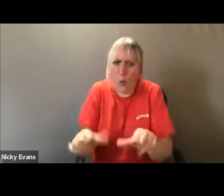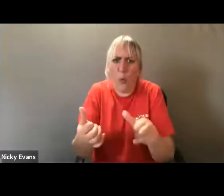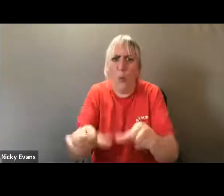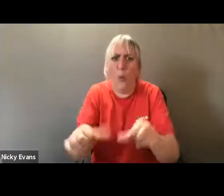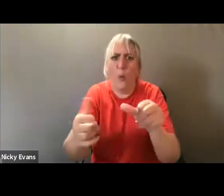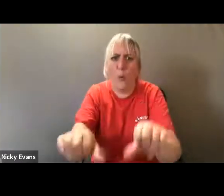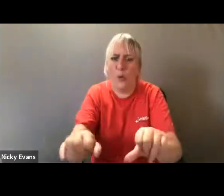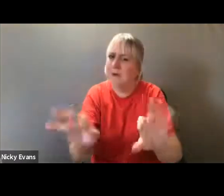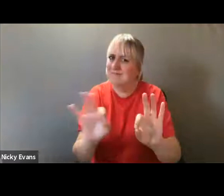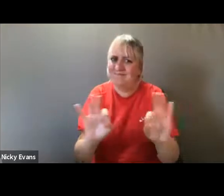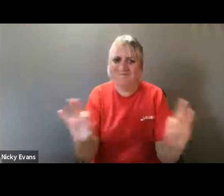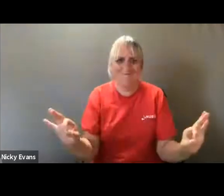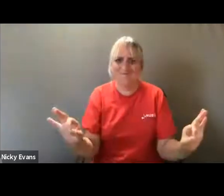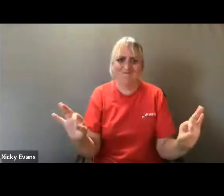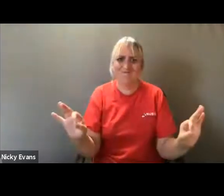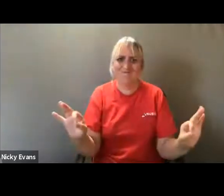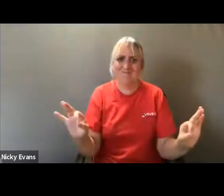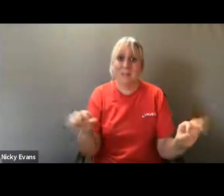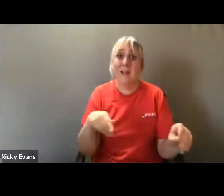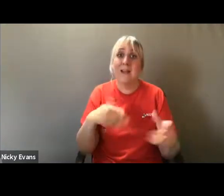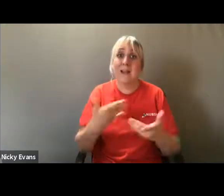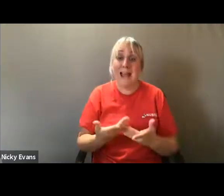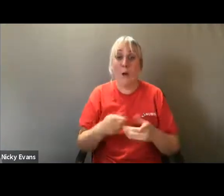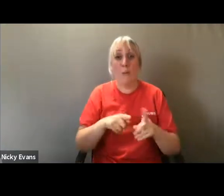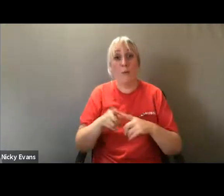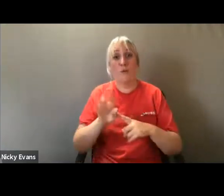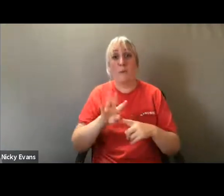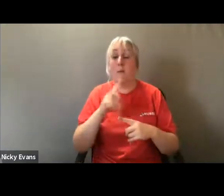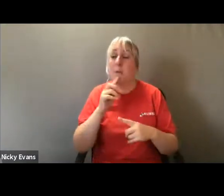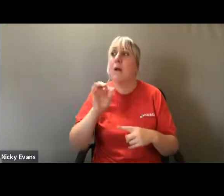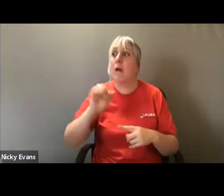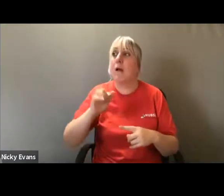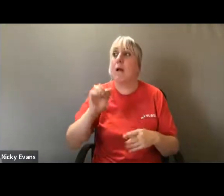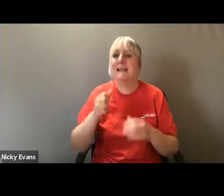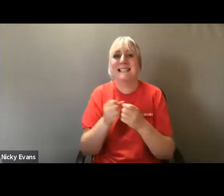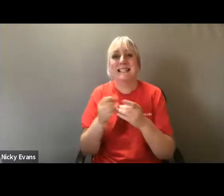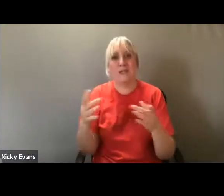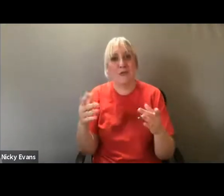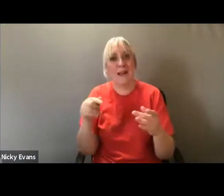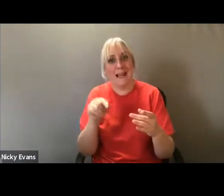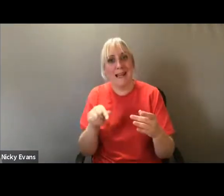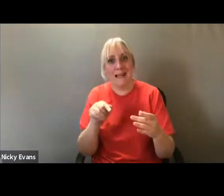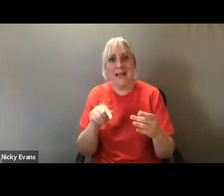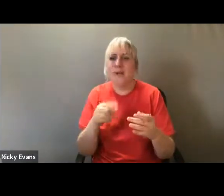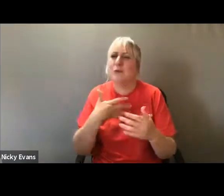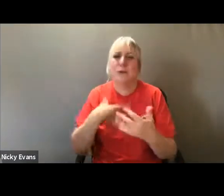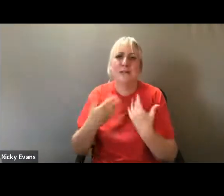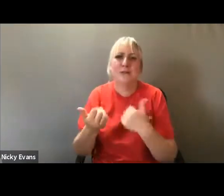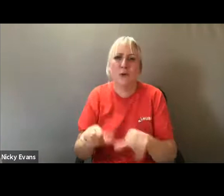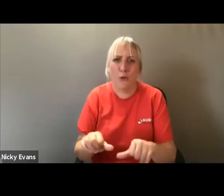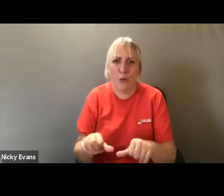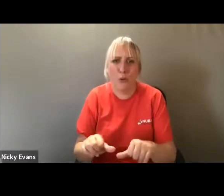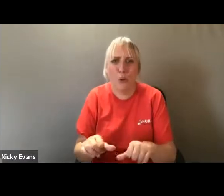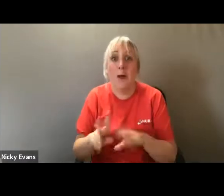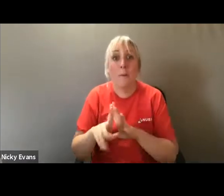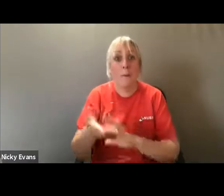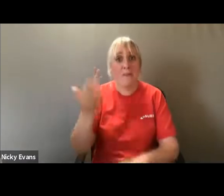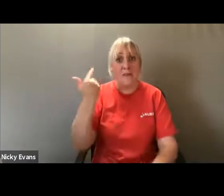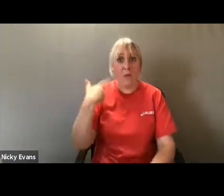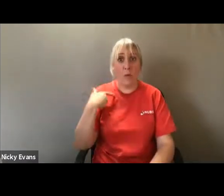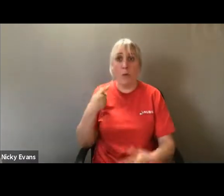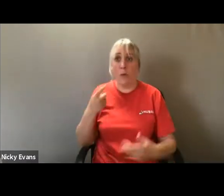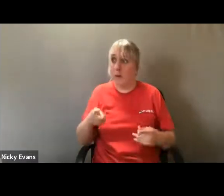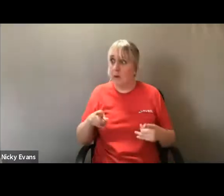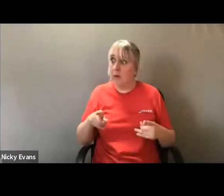now most people do disagree with, and most people would challenge that idea. But there was a time at which that was